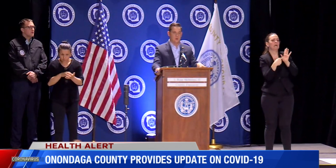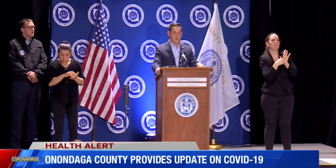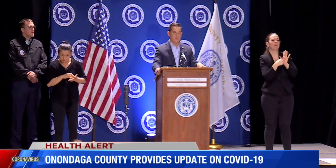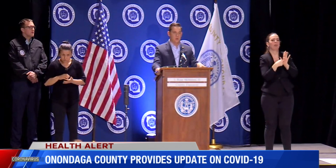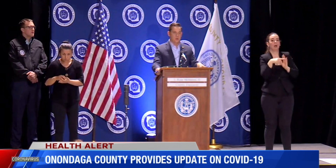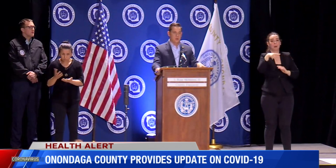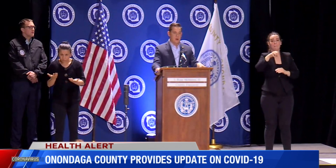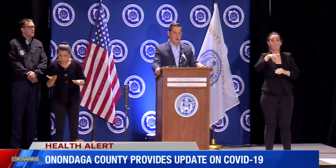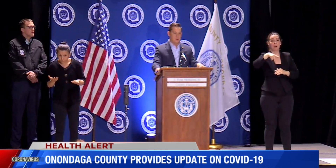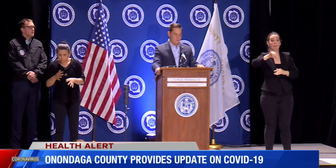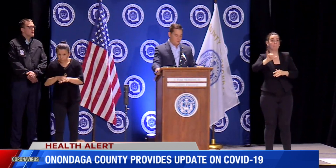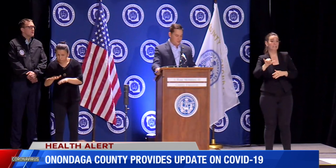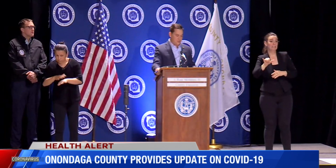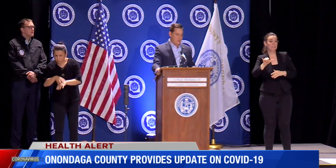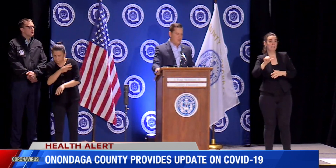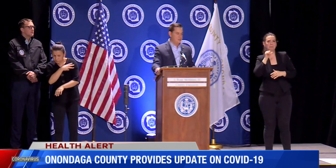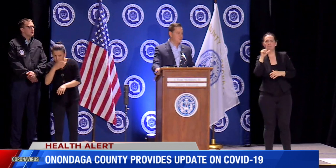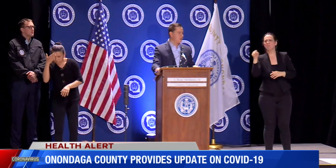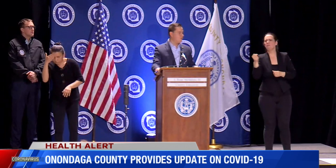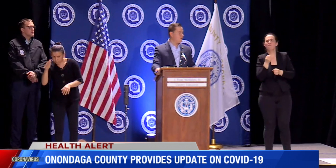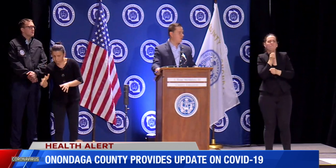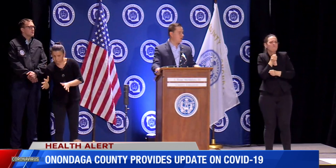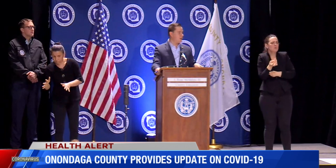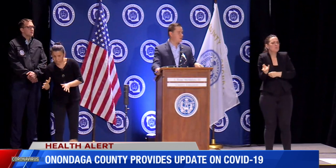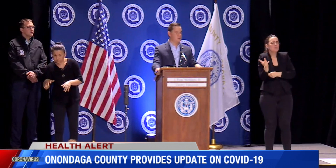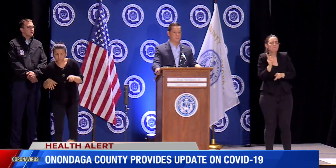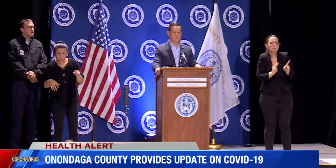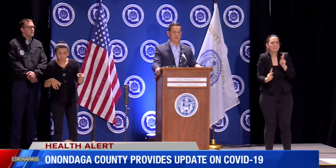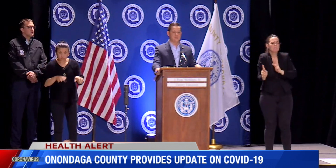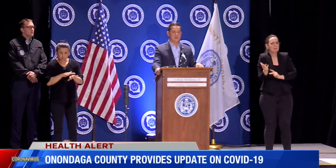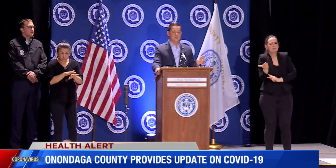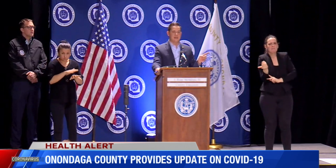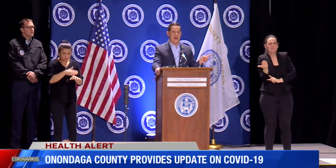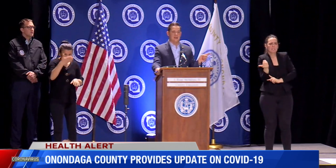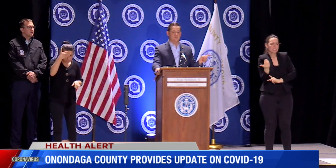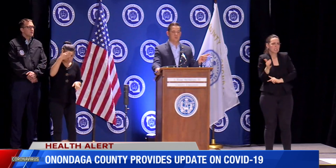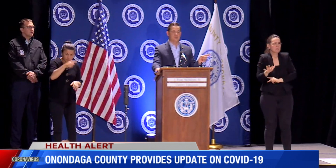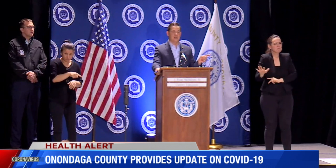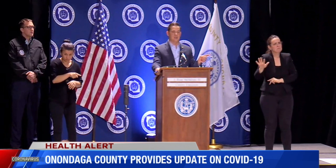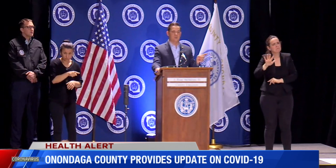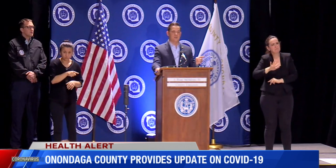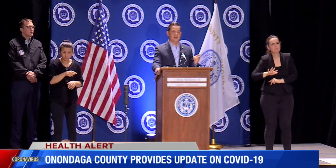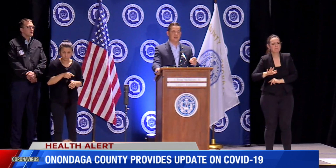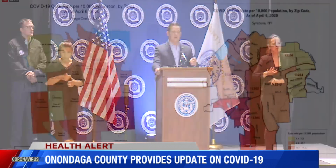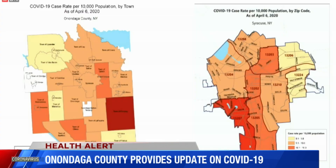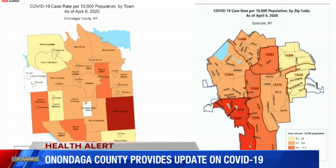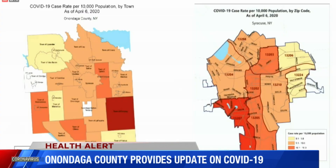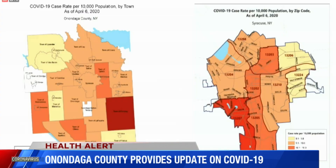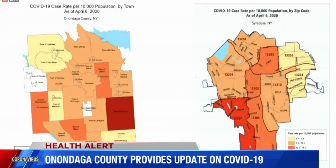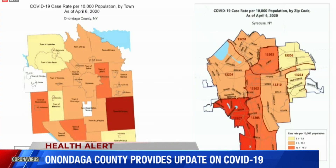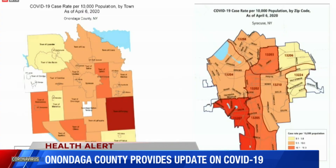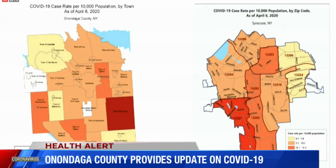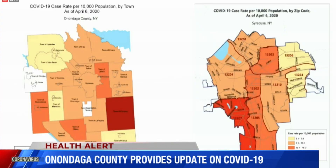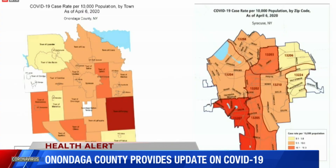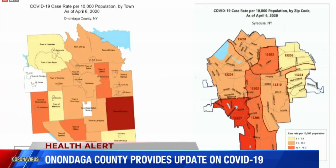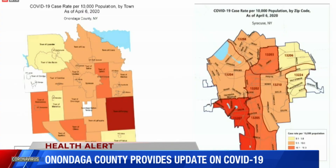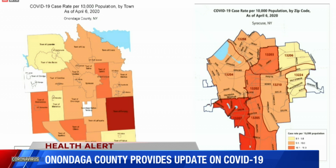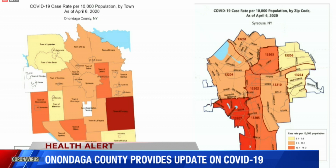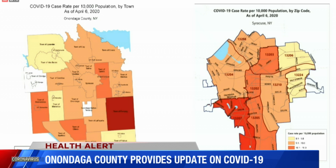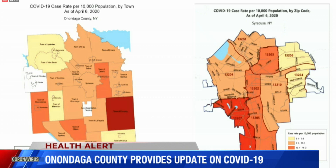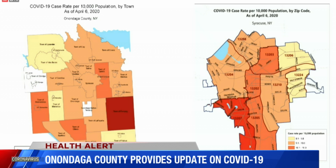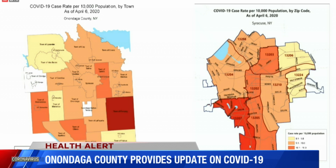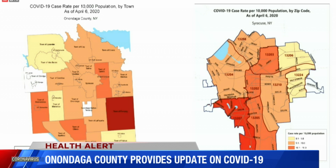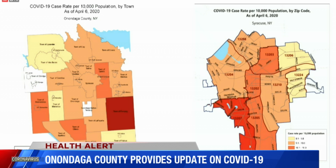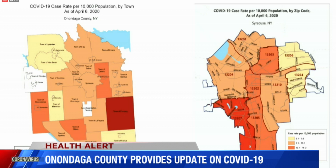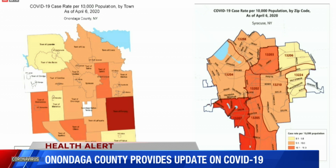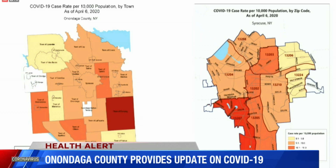populated town, 15 cases, that 15 cases represents the highest percentage per 10,000 in the county. Town